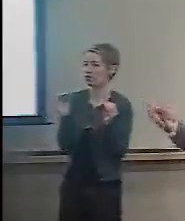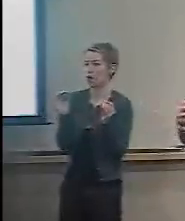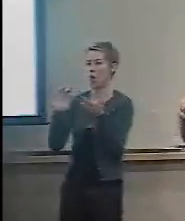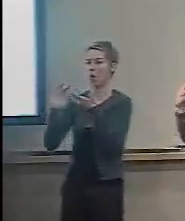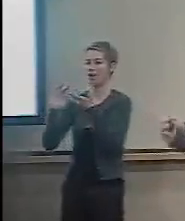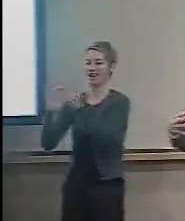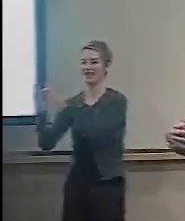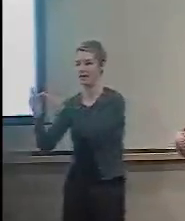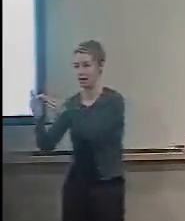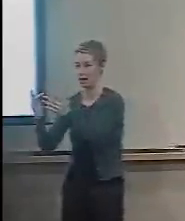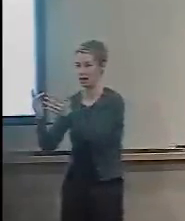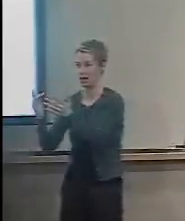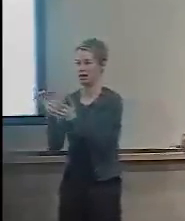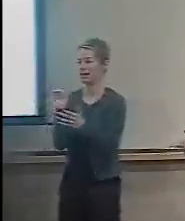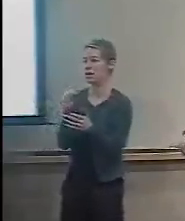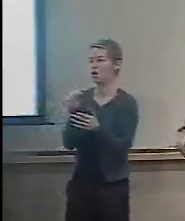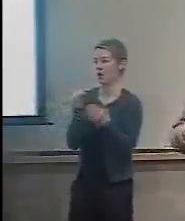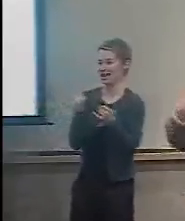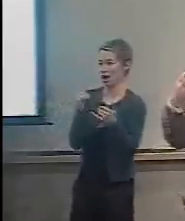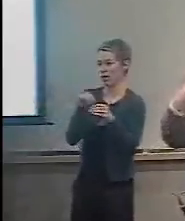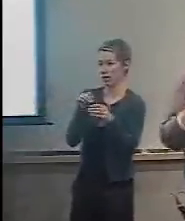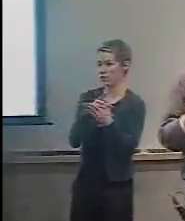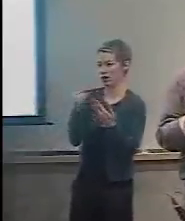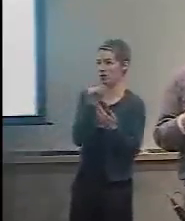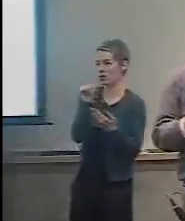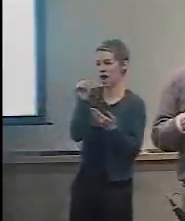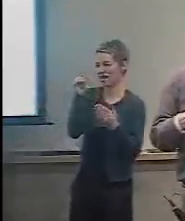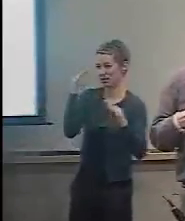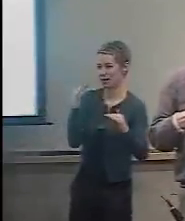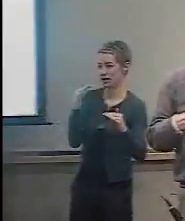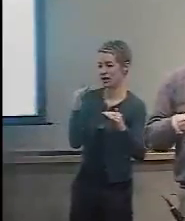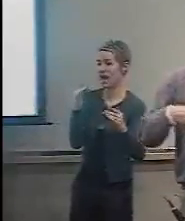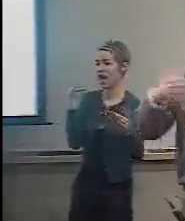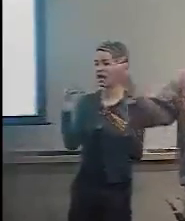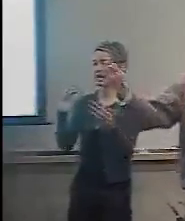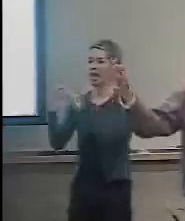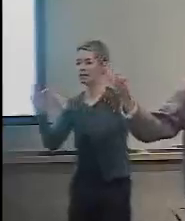not anticipating in this part of the project connectivity between our cell phones and